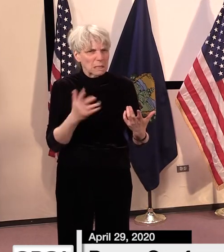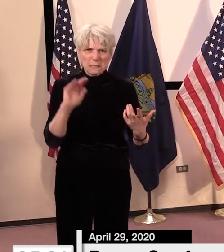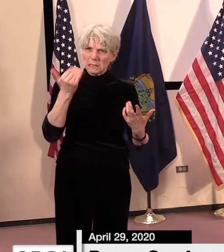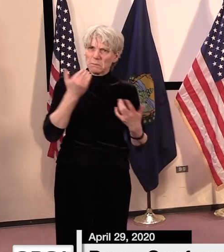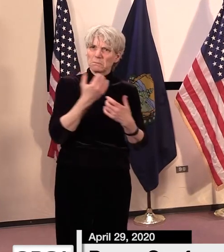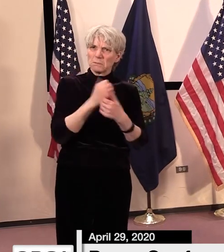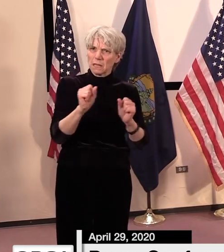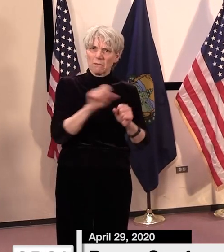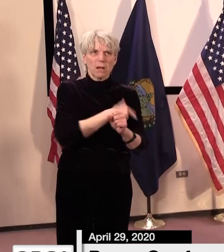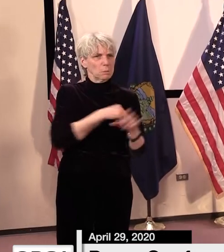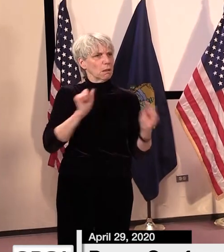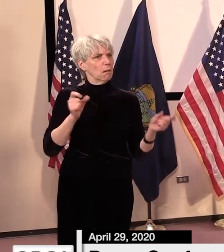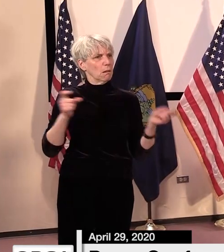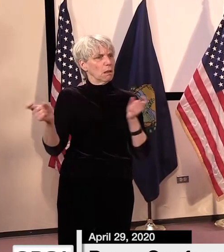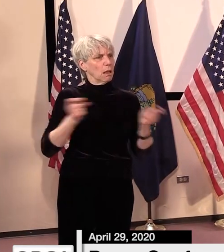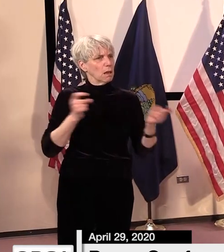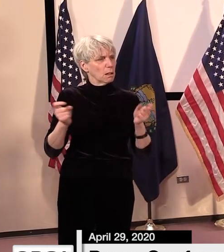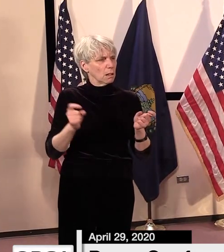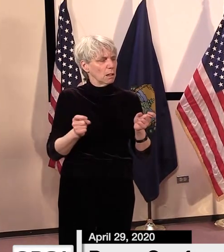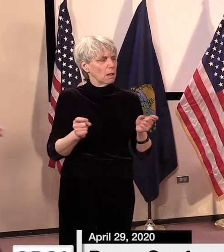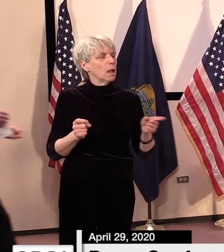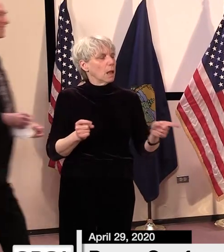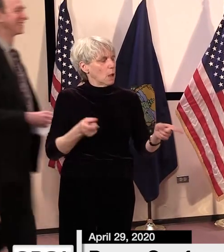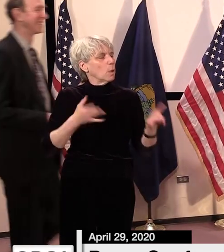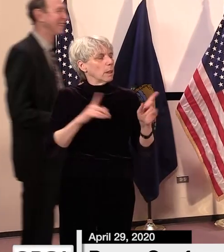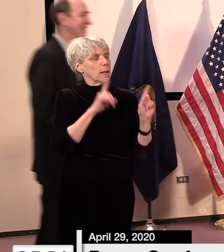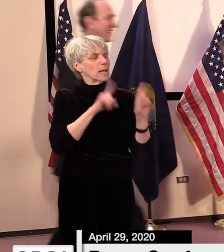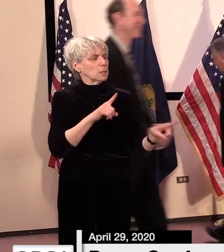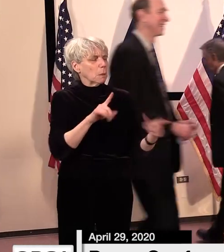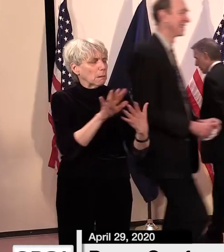that, but you may want to repeat the question.